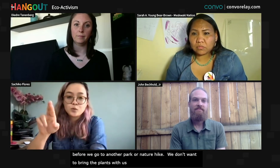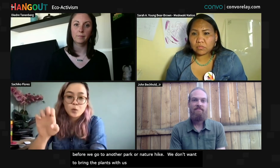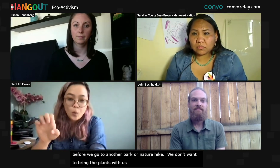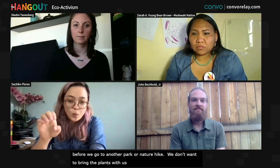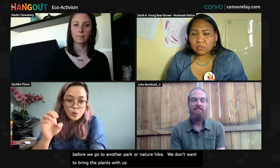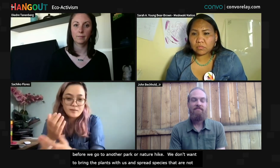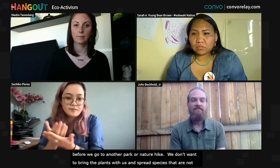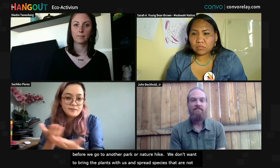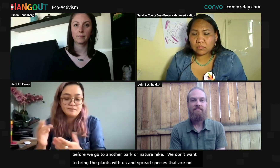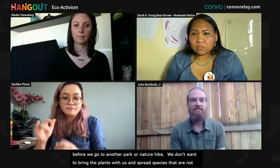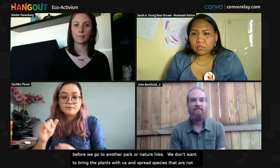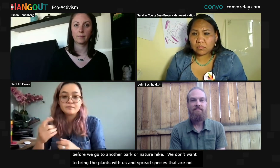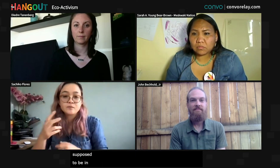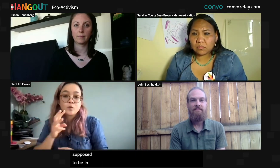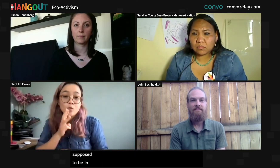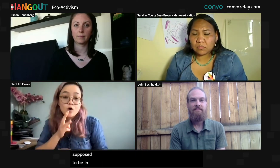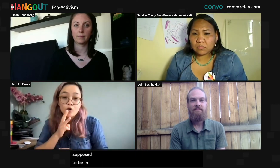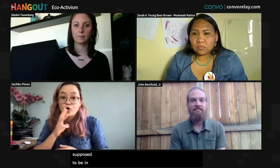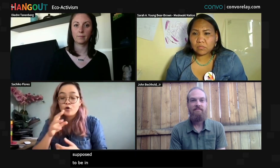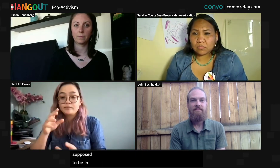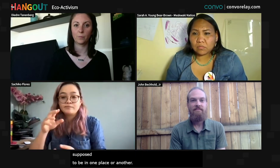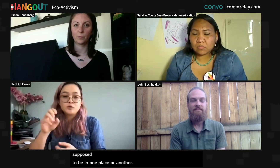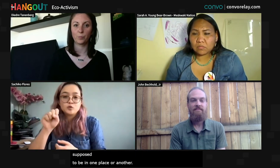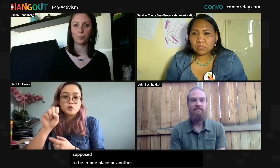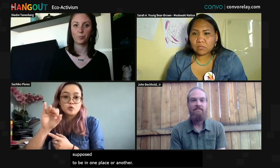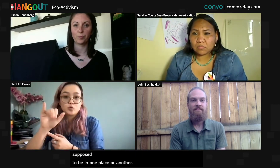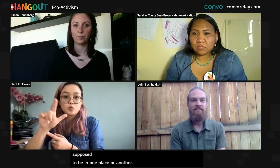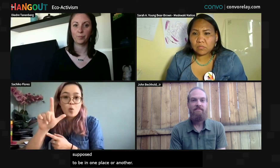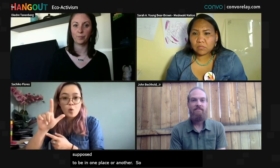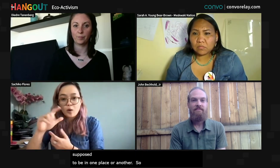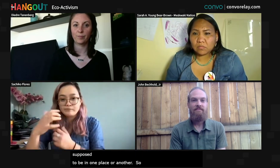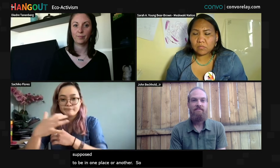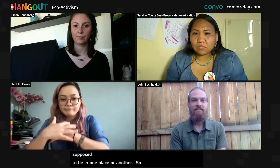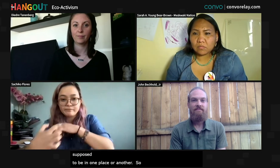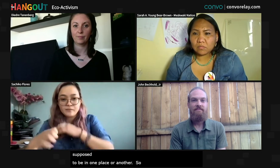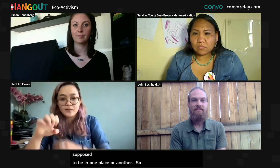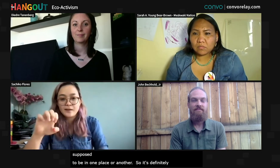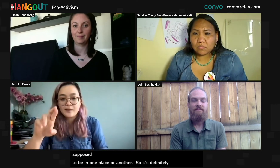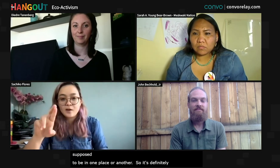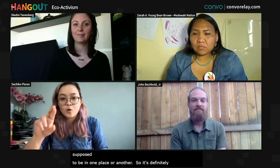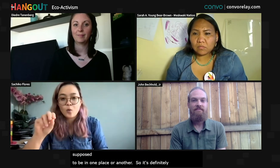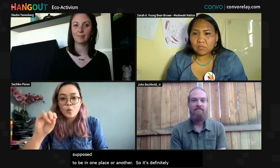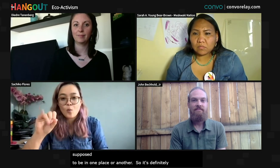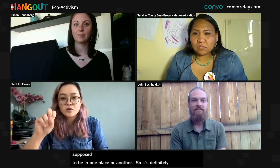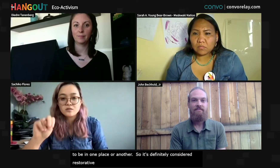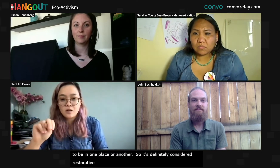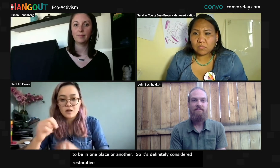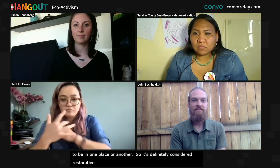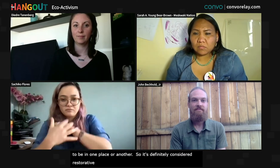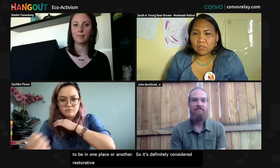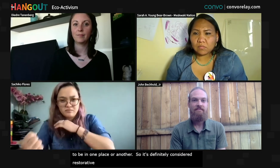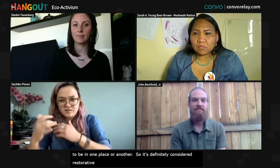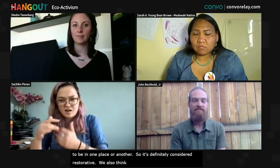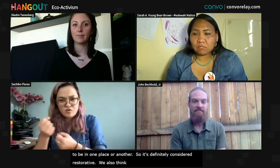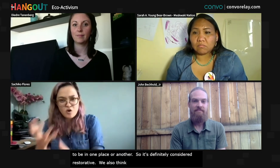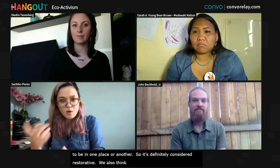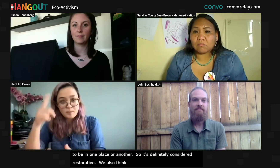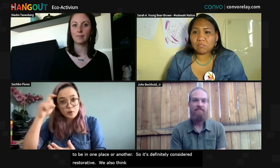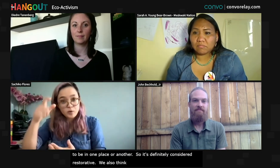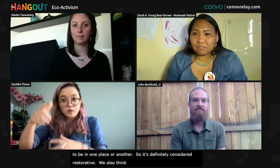definitely considered restorative. We also think about soil erosion